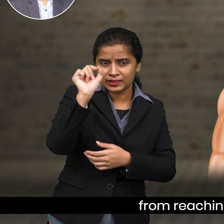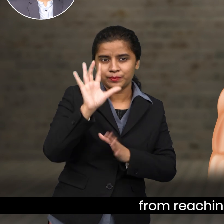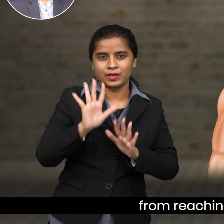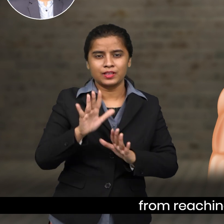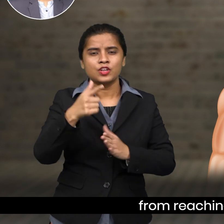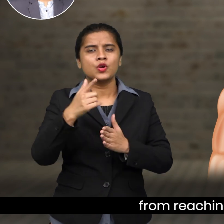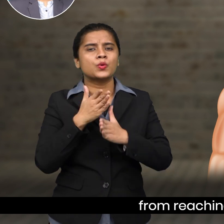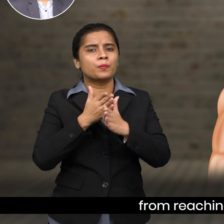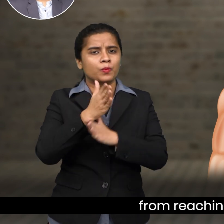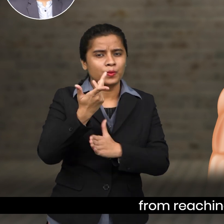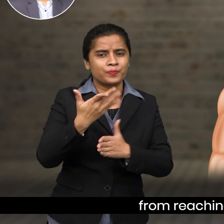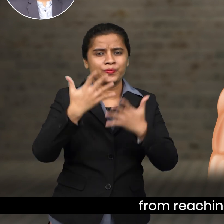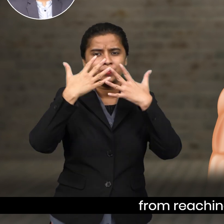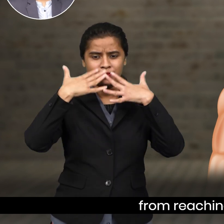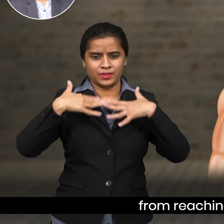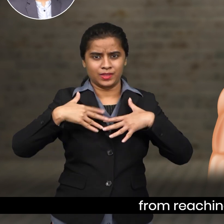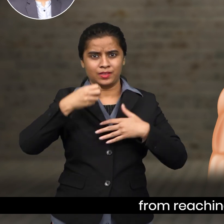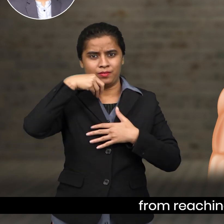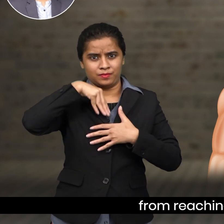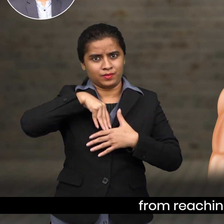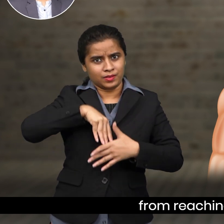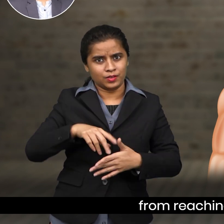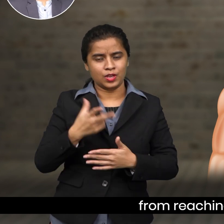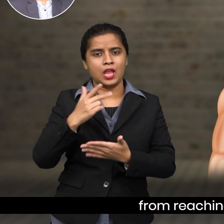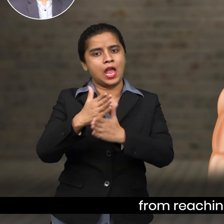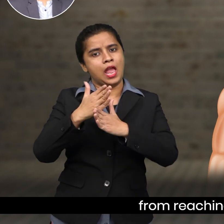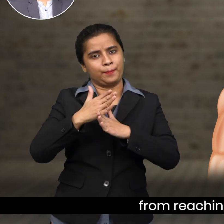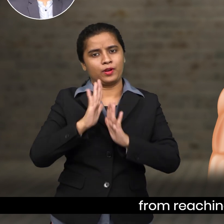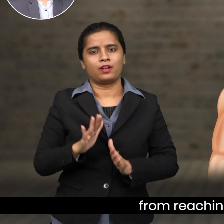them from reaching the respiratory system.